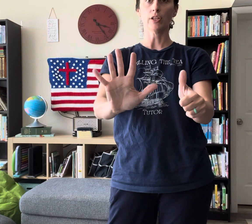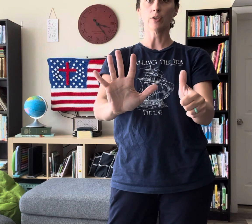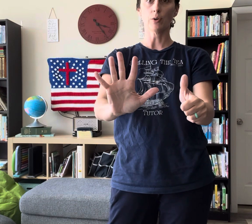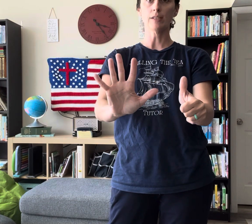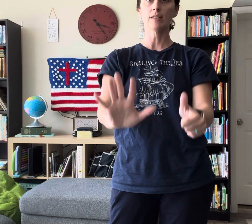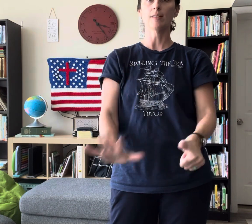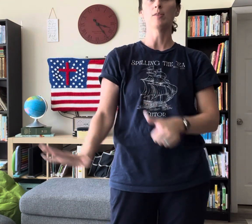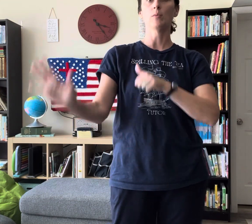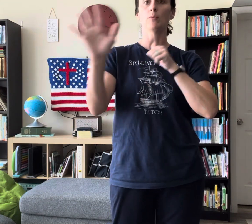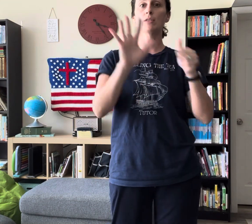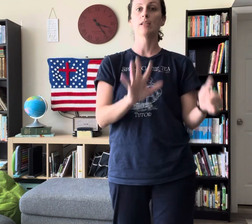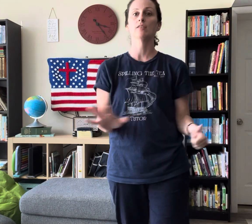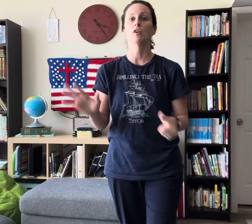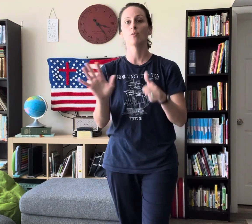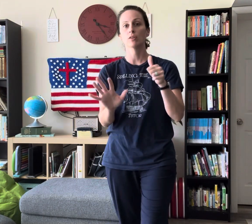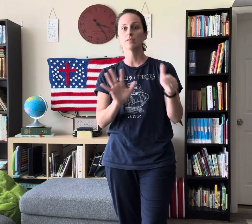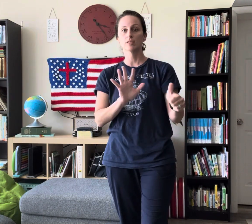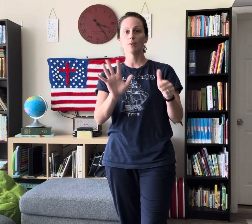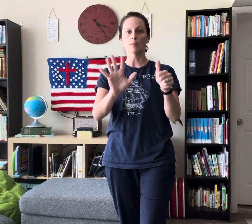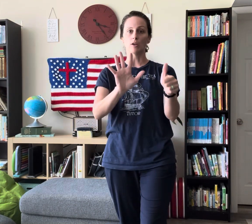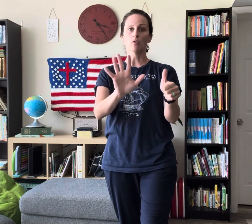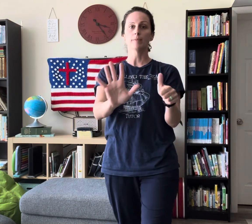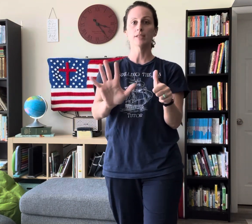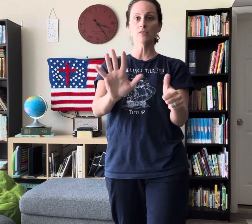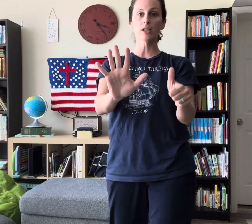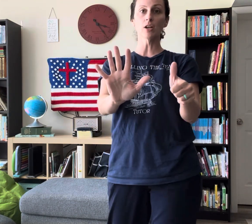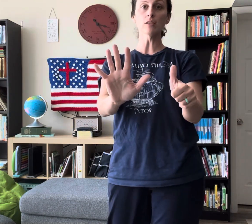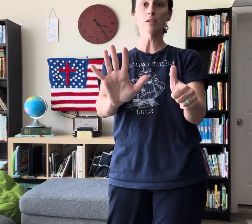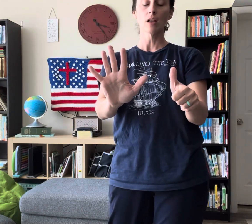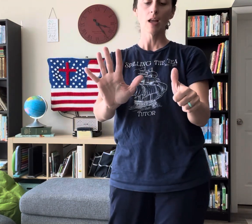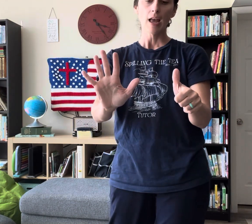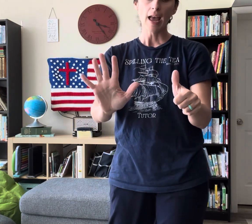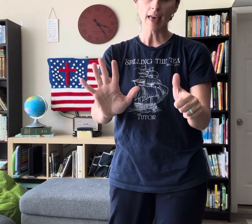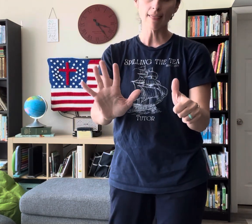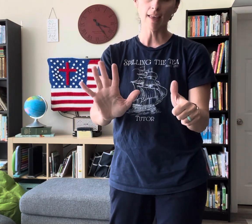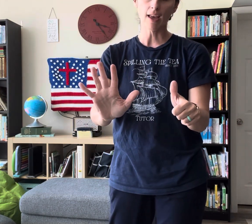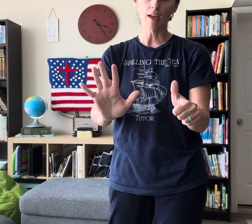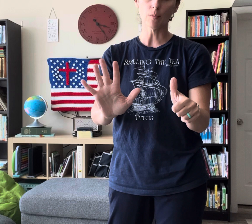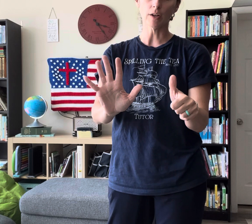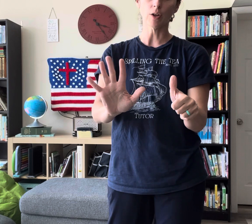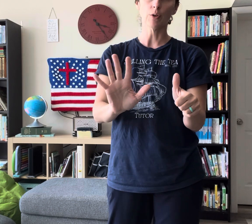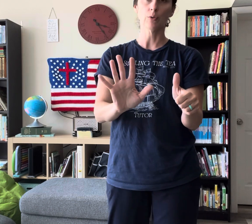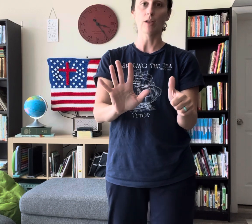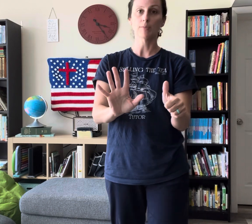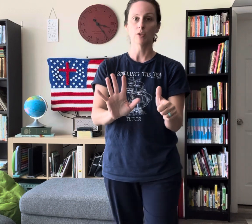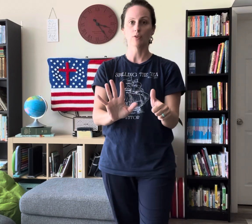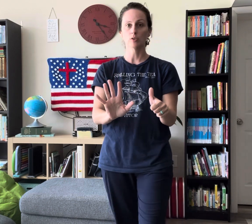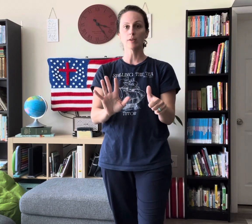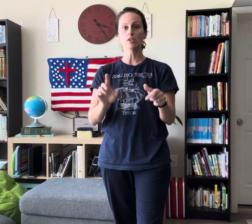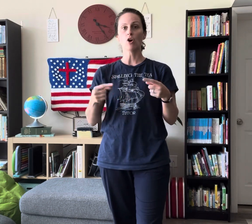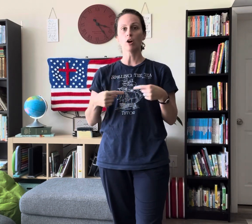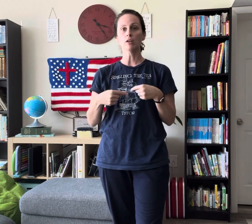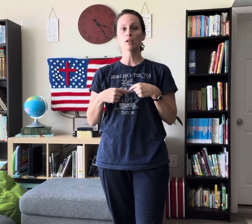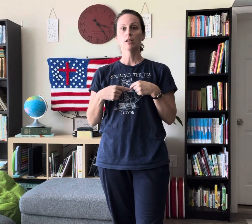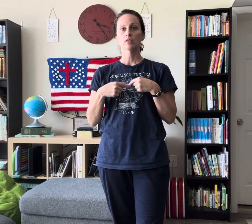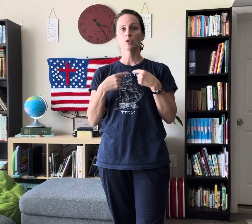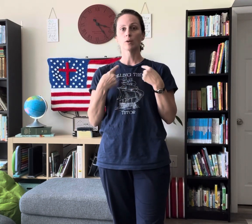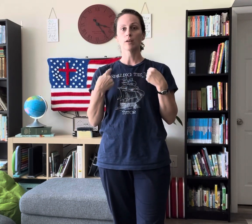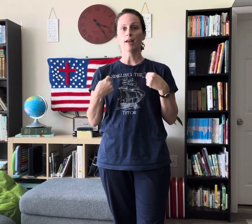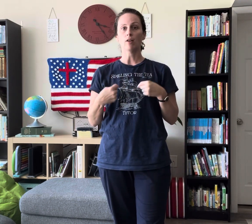circulatory system. So when we're singing the song, what are the 6 parts? We're gonna hold up 6 fingers, and then we're gonna go through them. So the first one is heart. So we're gonna outline